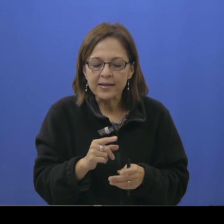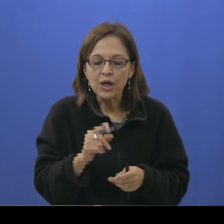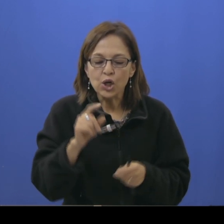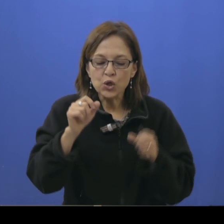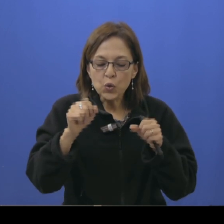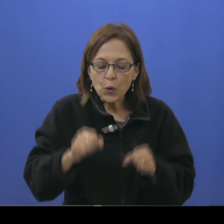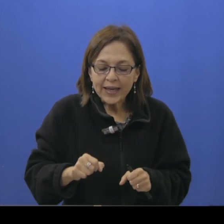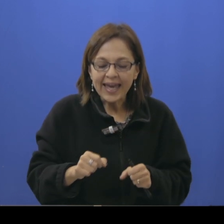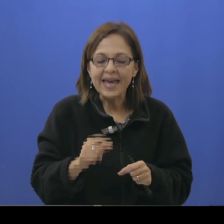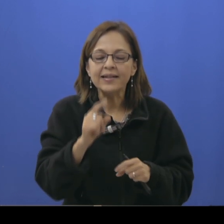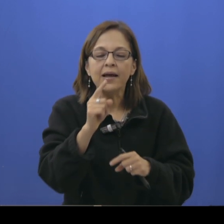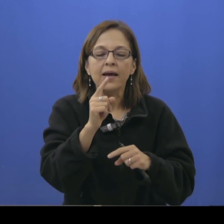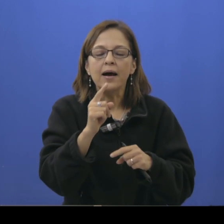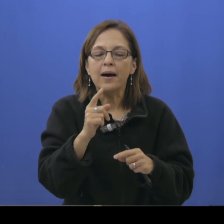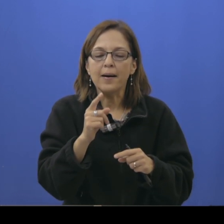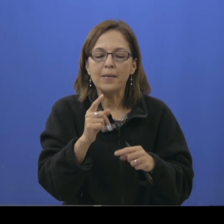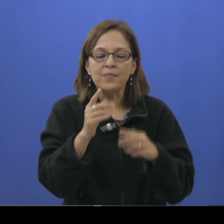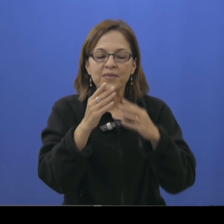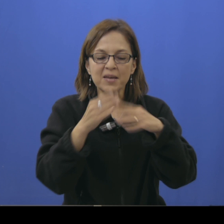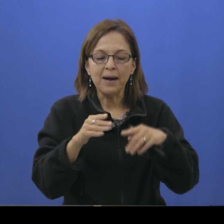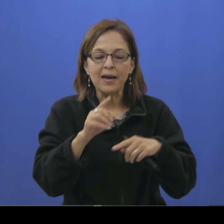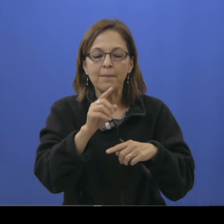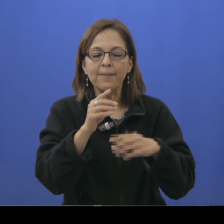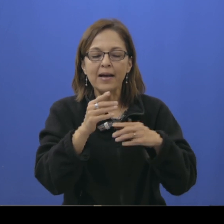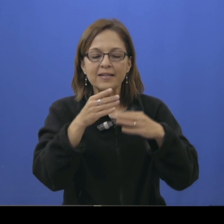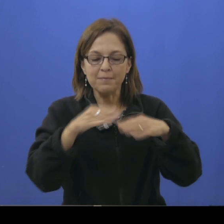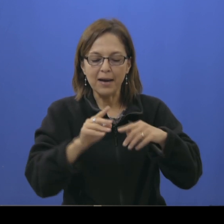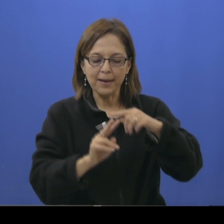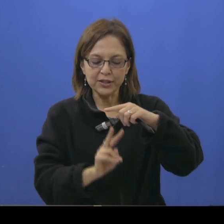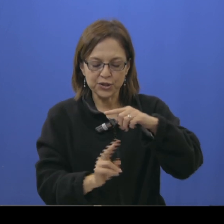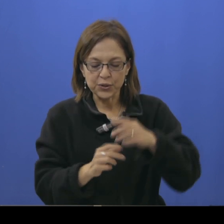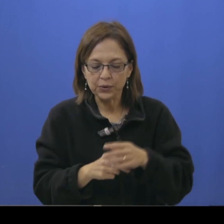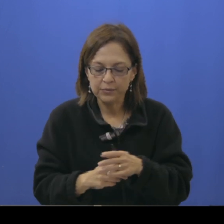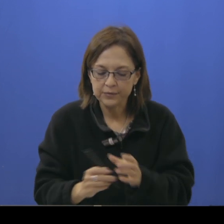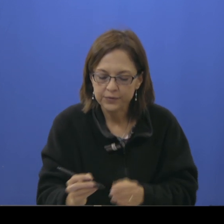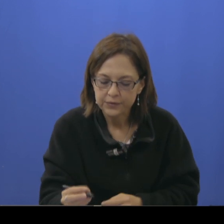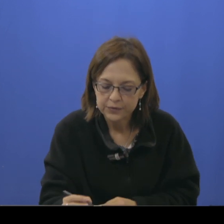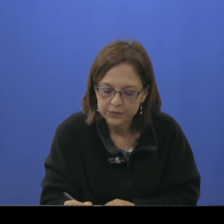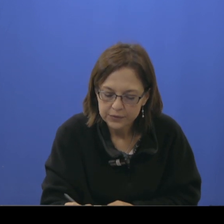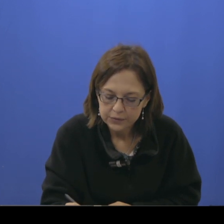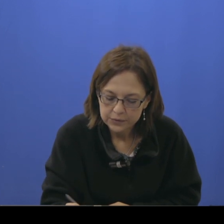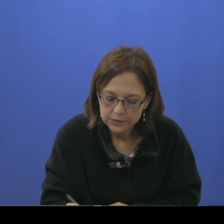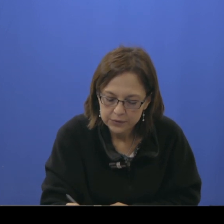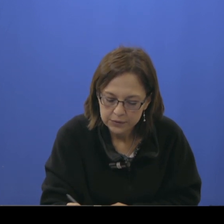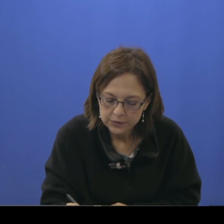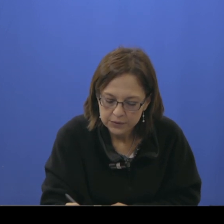is you can divide by 2